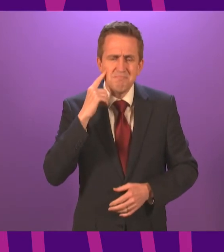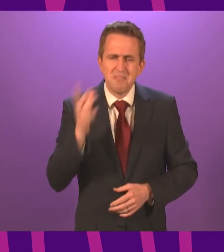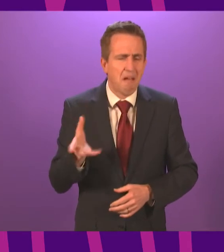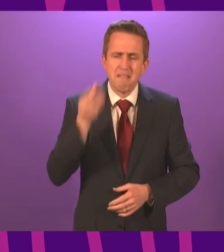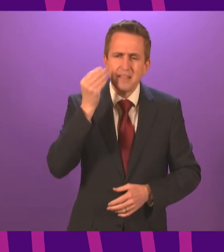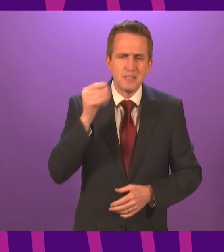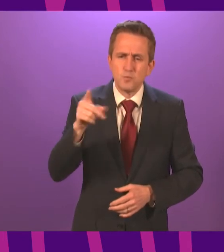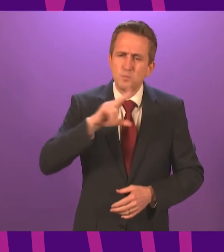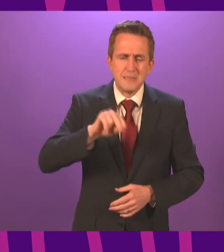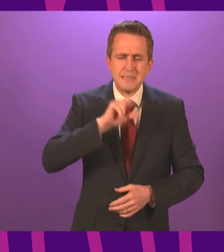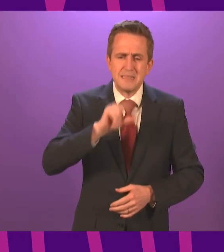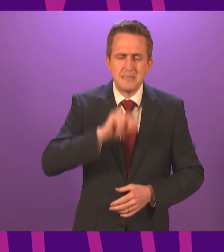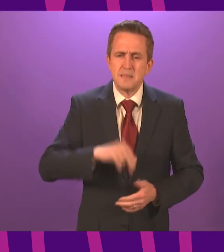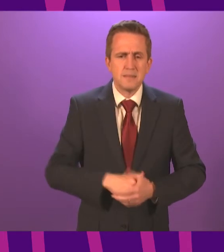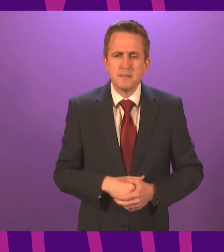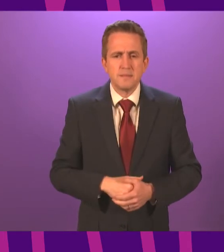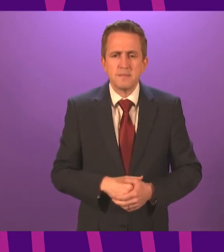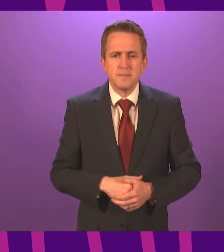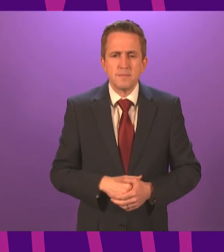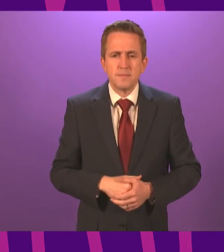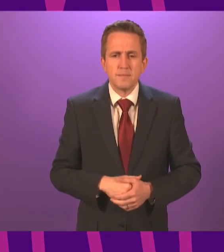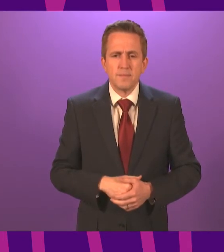on. Pauline McNeill.